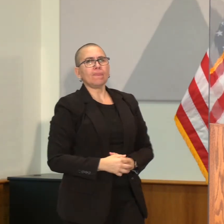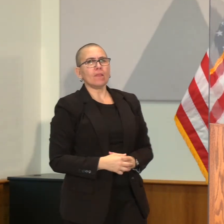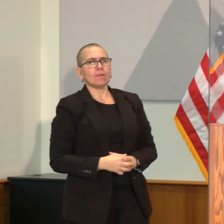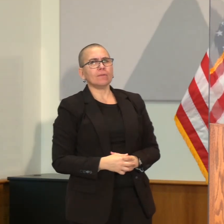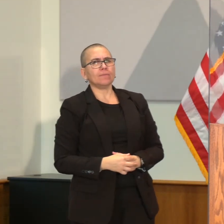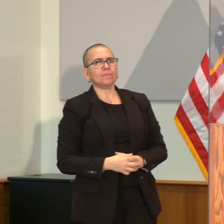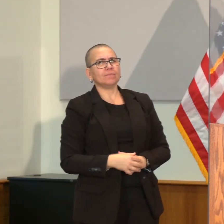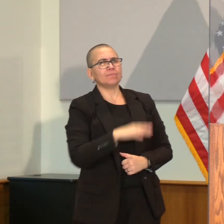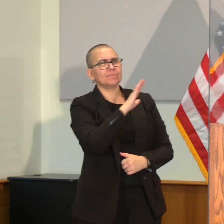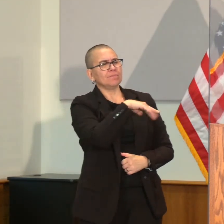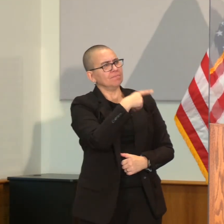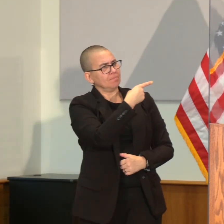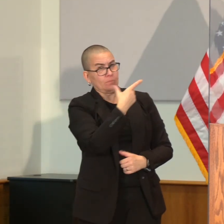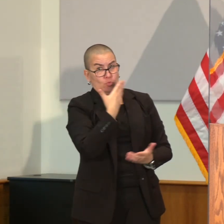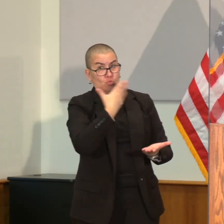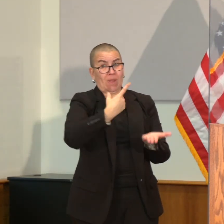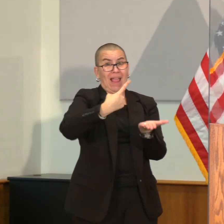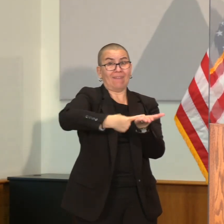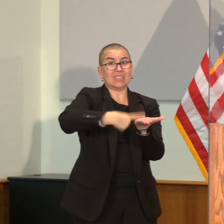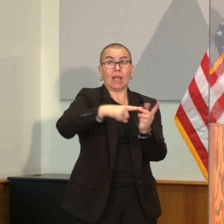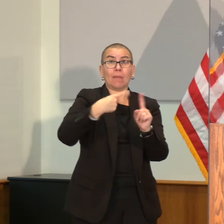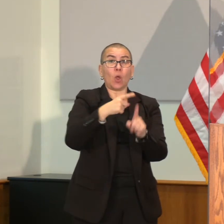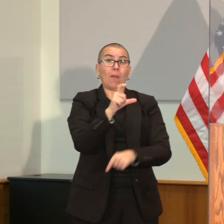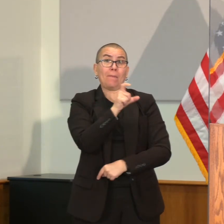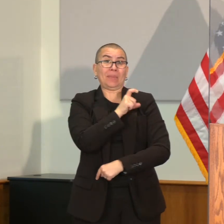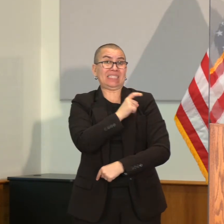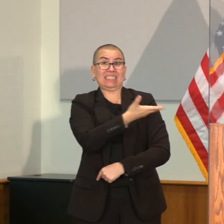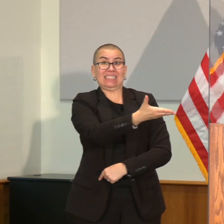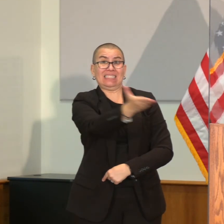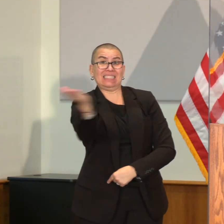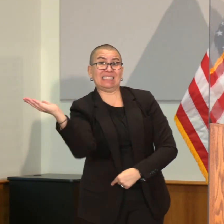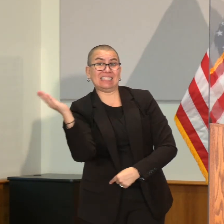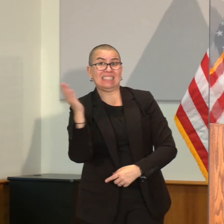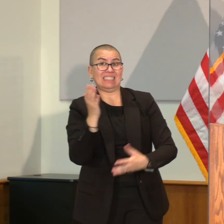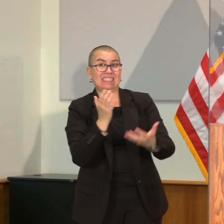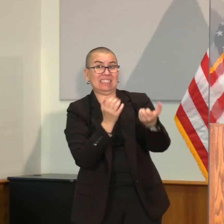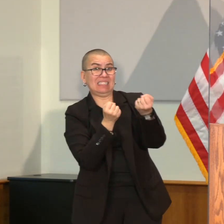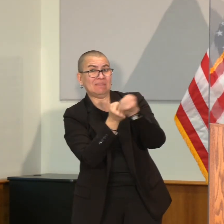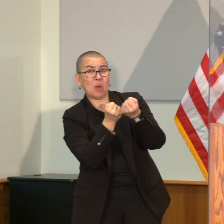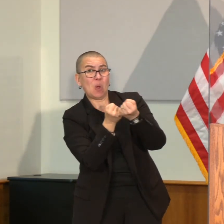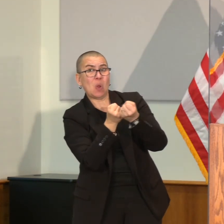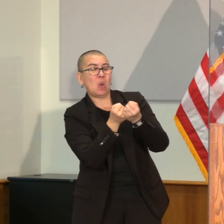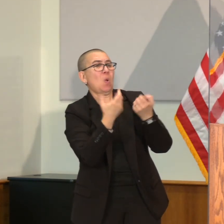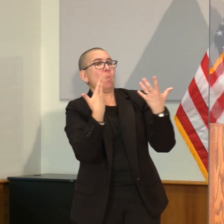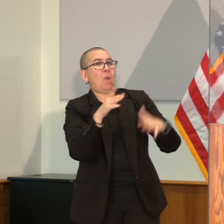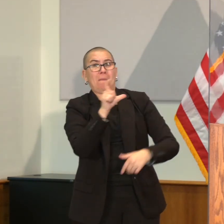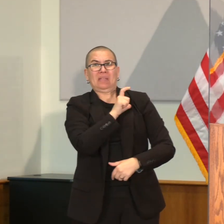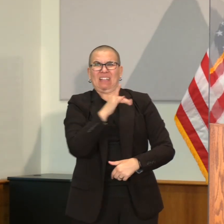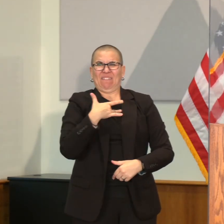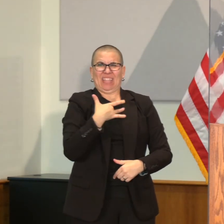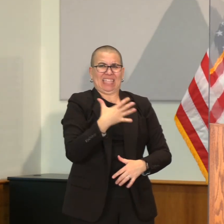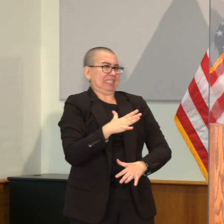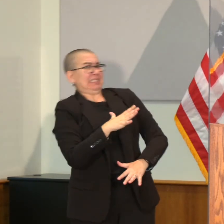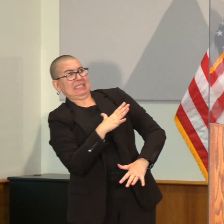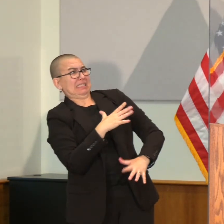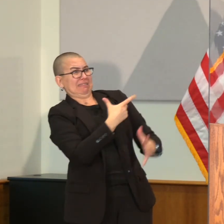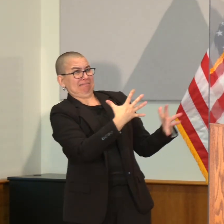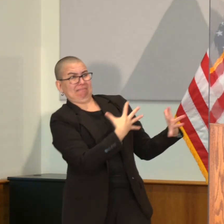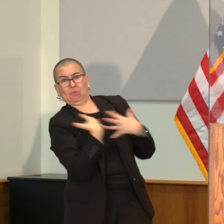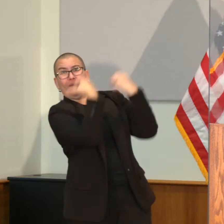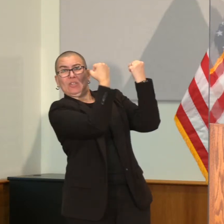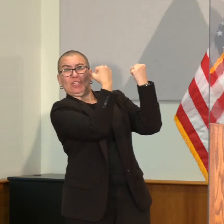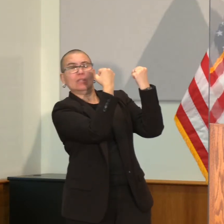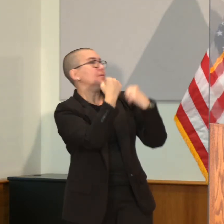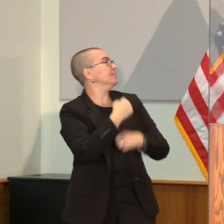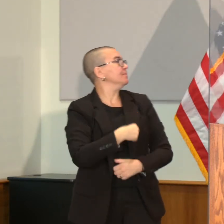than them seeing this as something that might be imposed on them unwillingly? Yeah, there are. And we're reaching out and talking to them. I